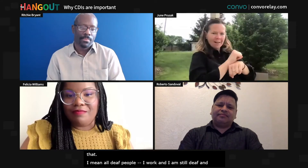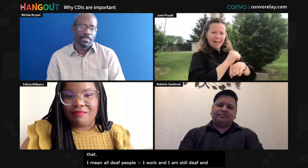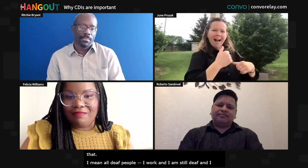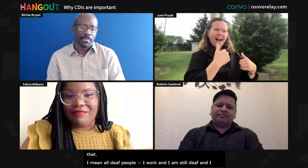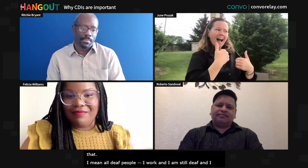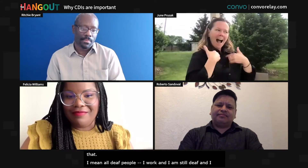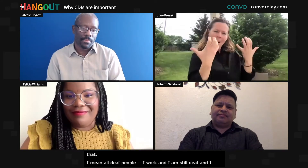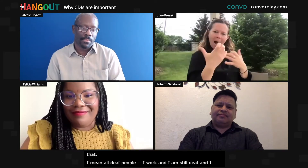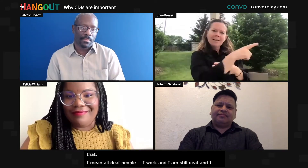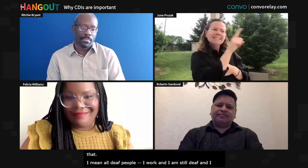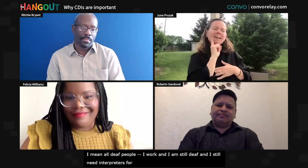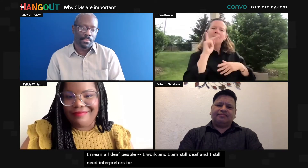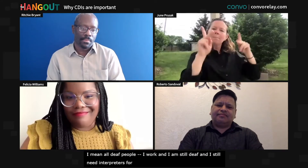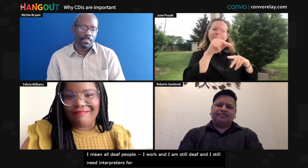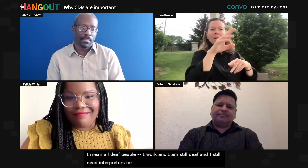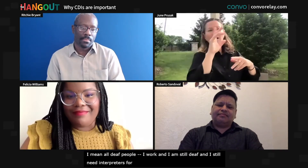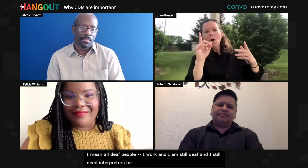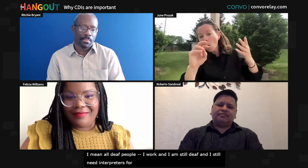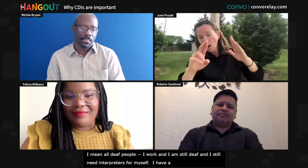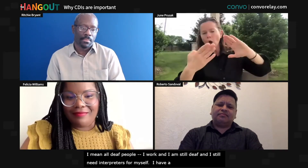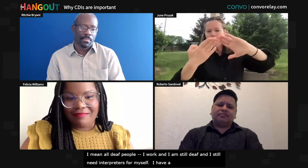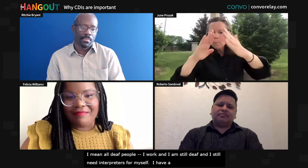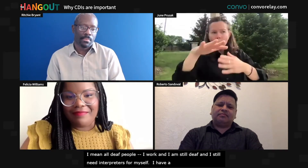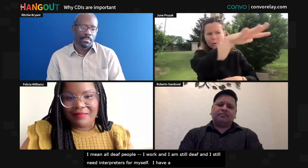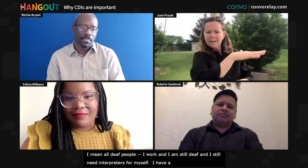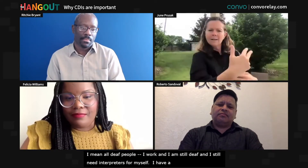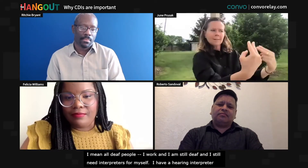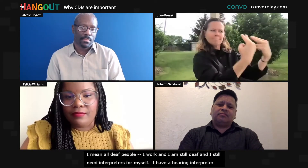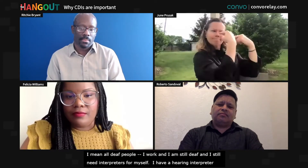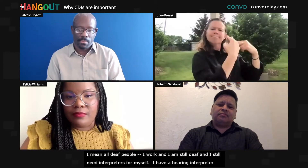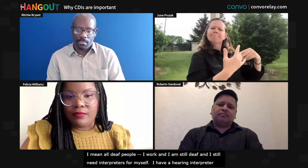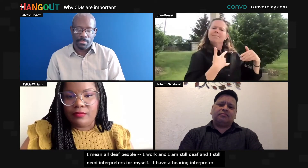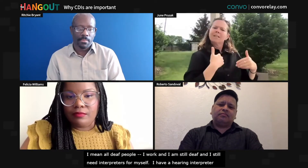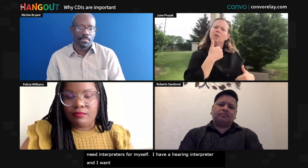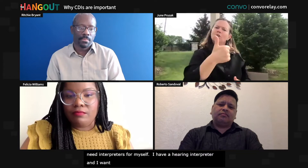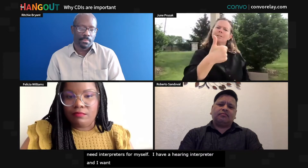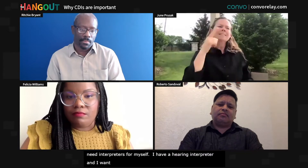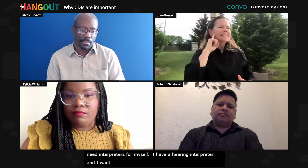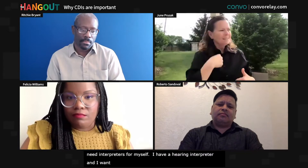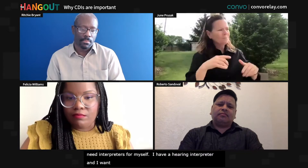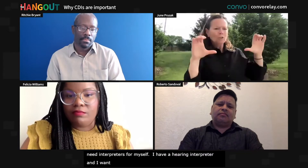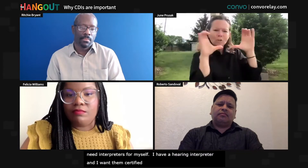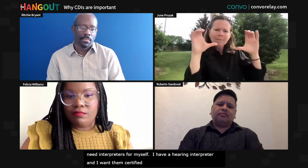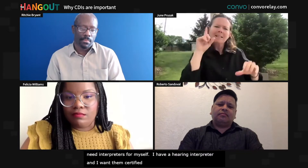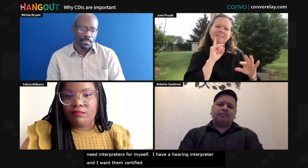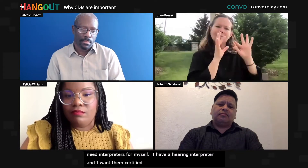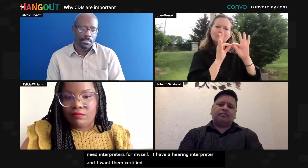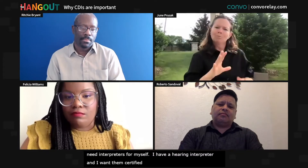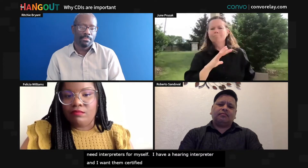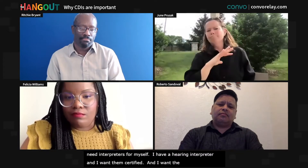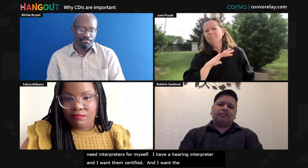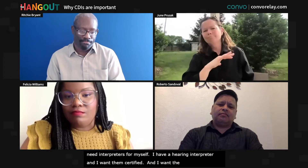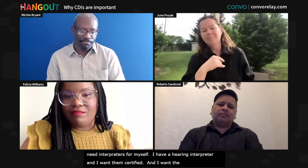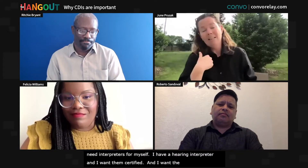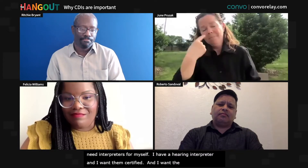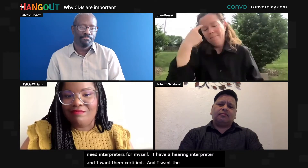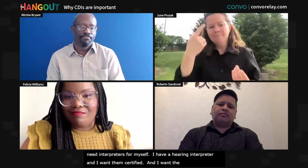want them certified. And now, as a worker, I want deaf people to, or the community at large, to see me as a